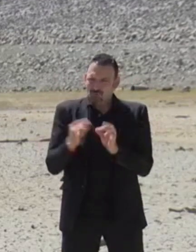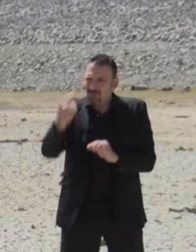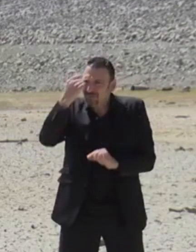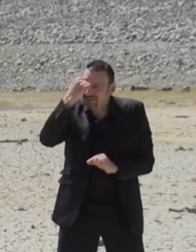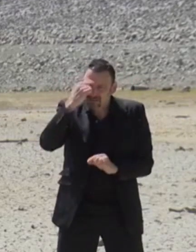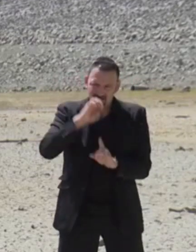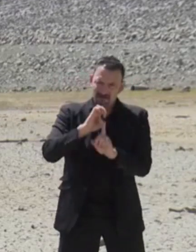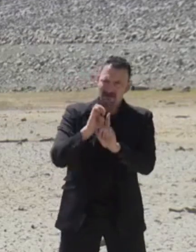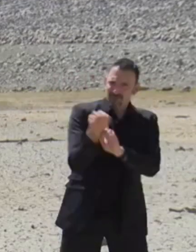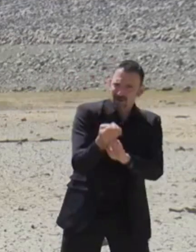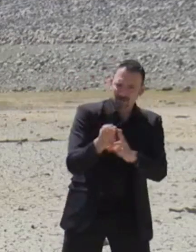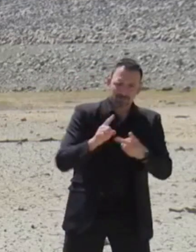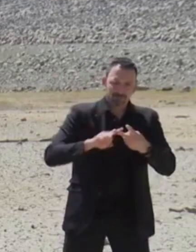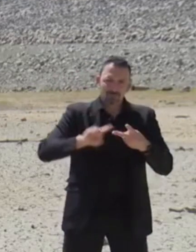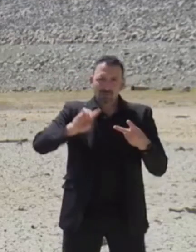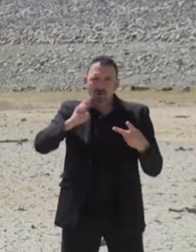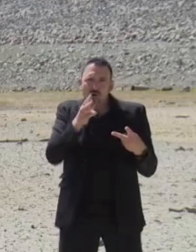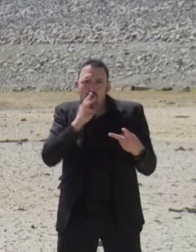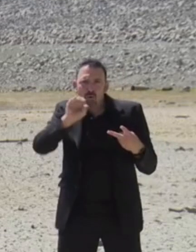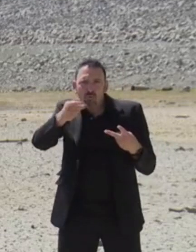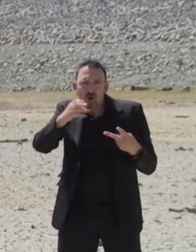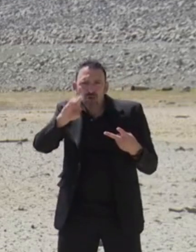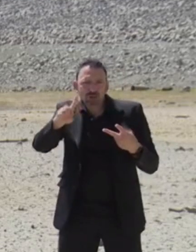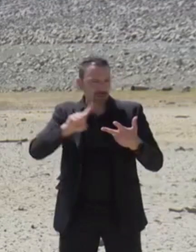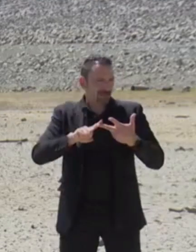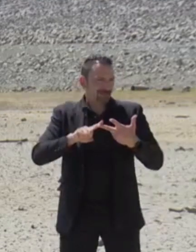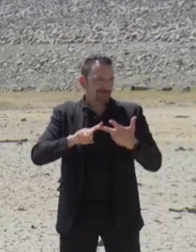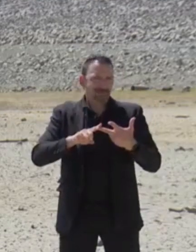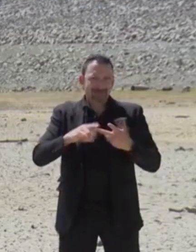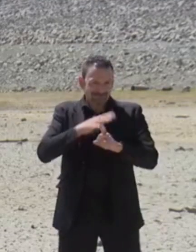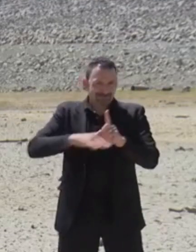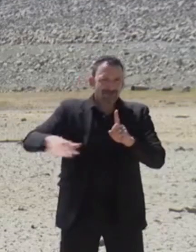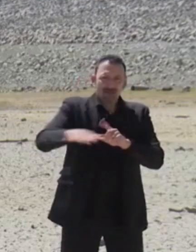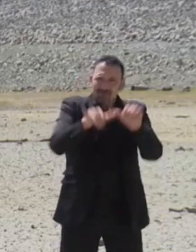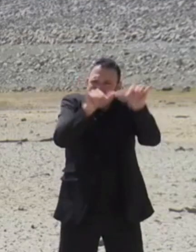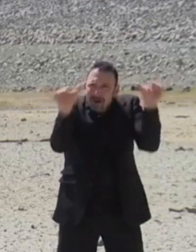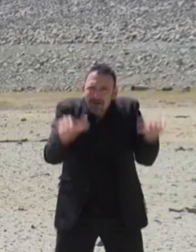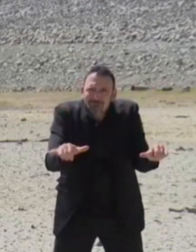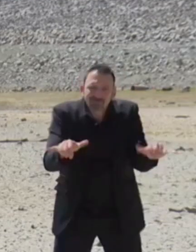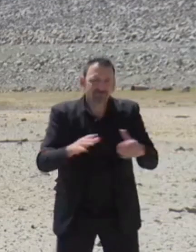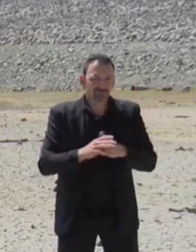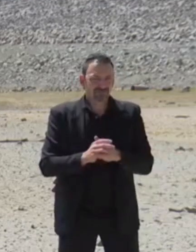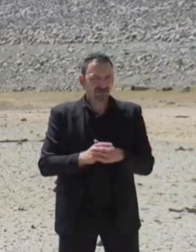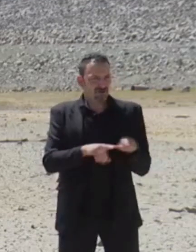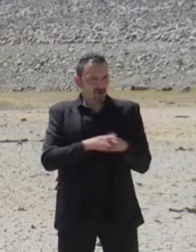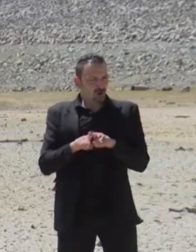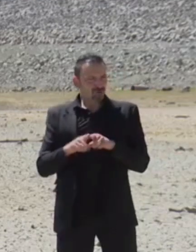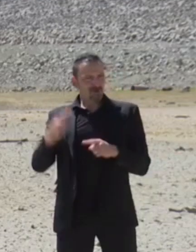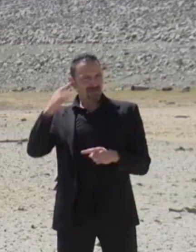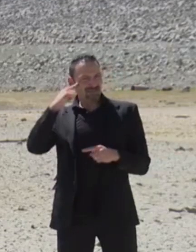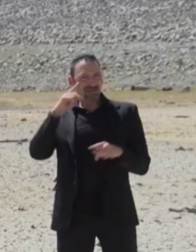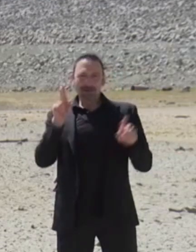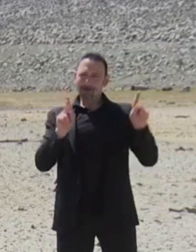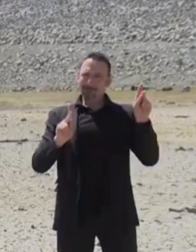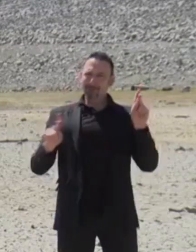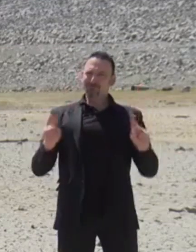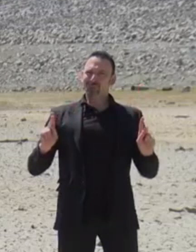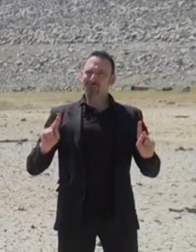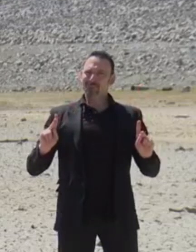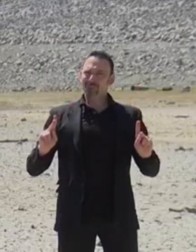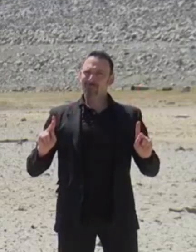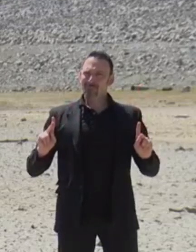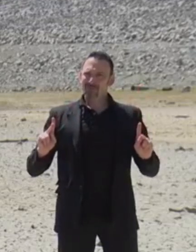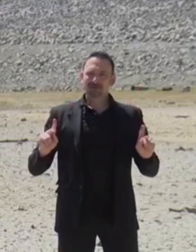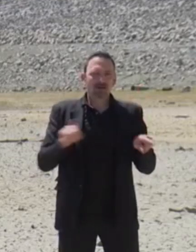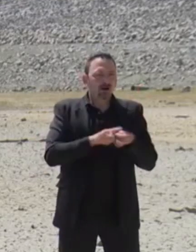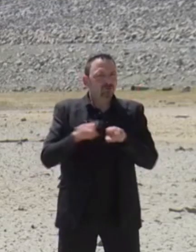environment, watersheds, ecology, natural resources, as well as mindful of human condition, as well